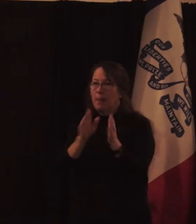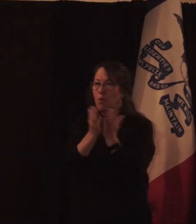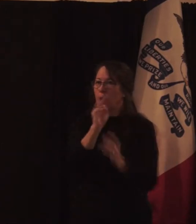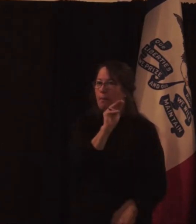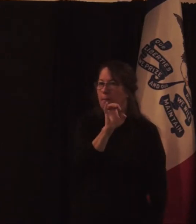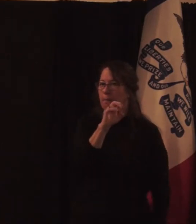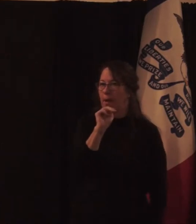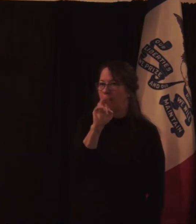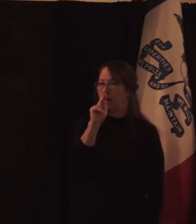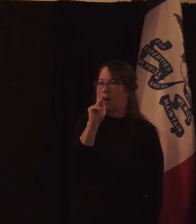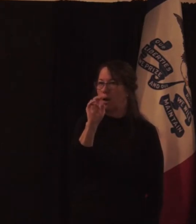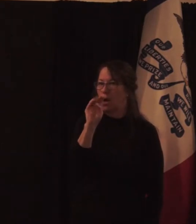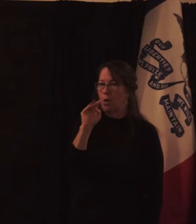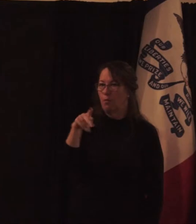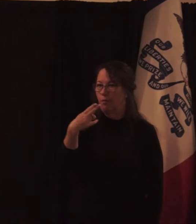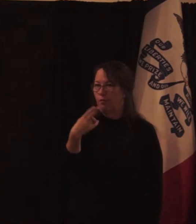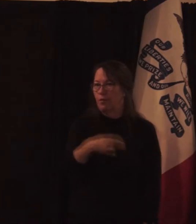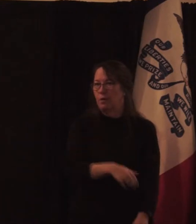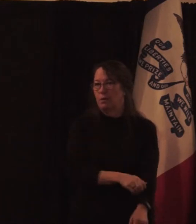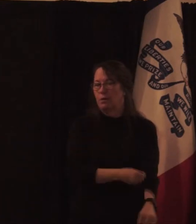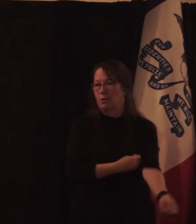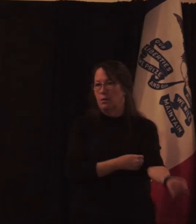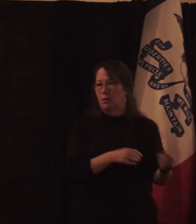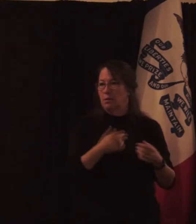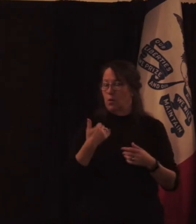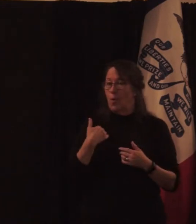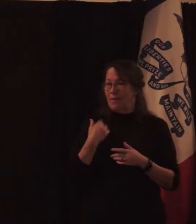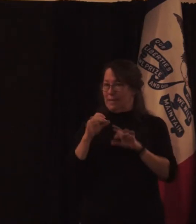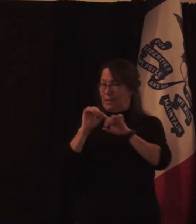We had the famous case